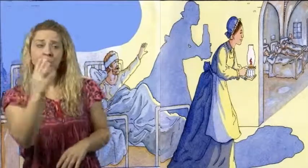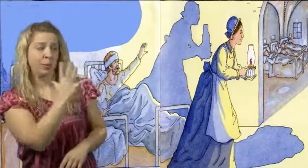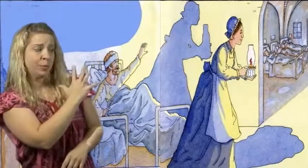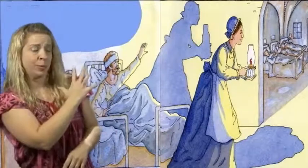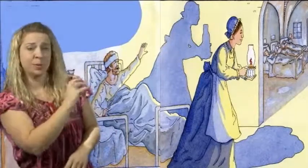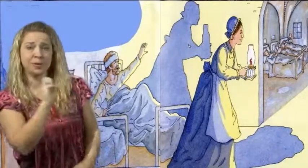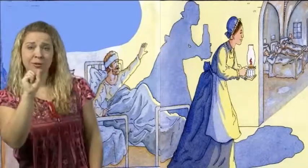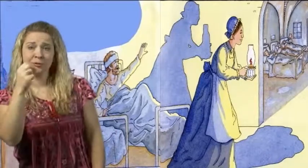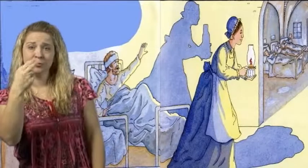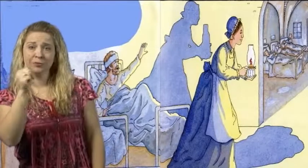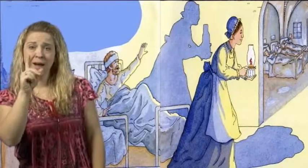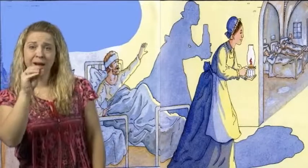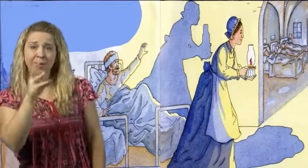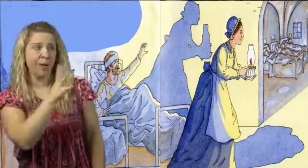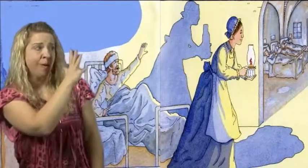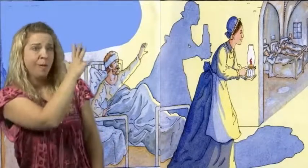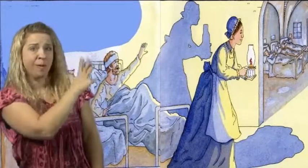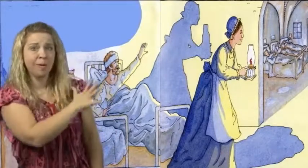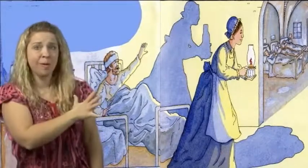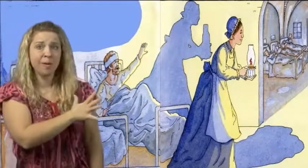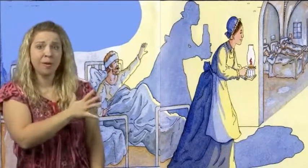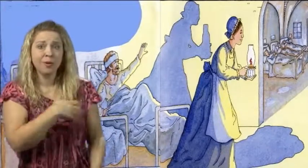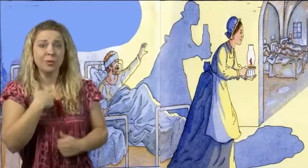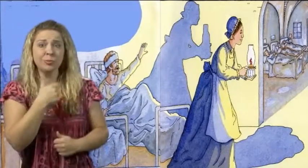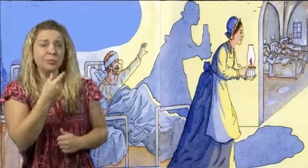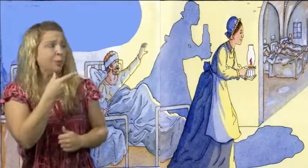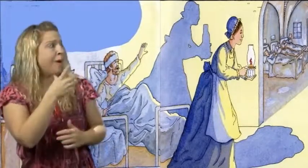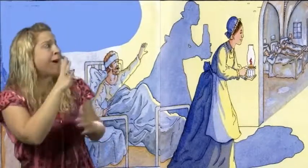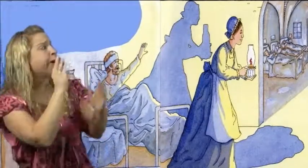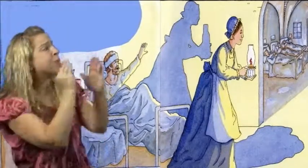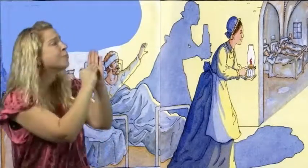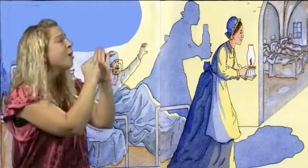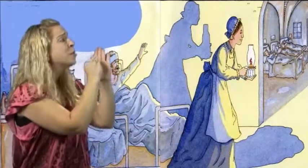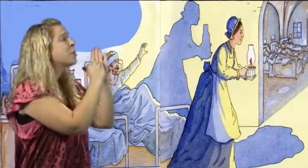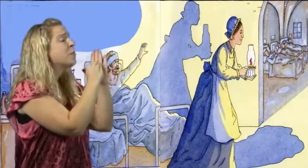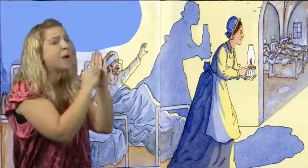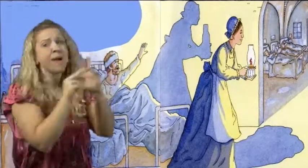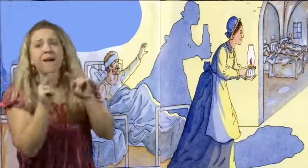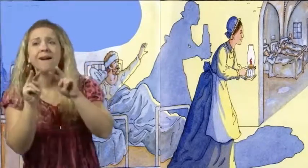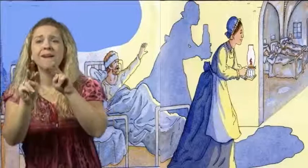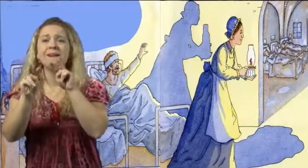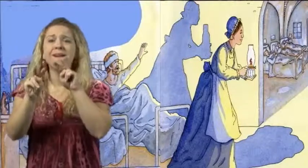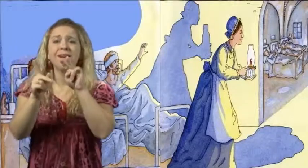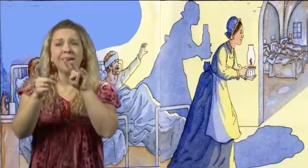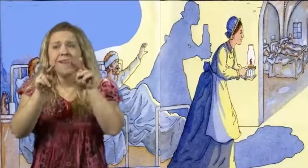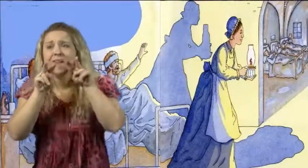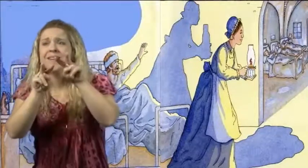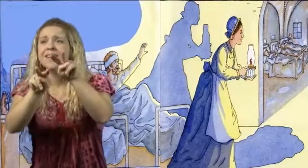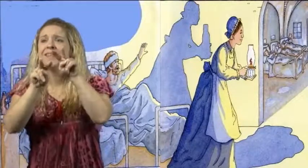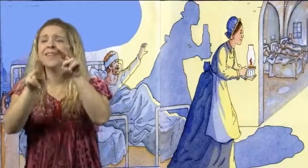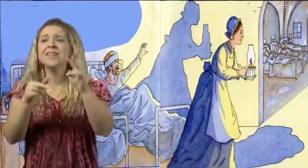As she passed, her shadow fell across their beds, and some reached out to kiss it.